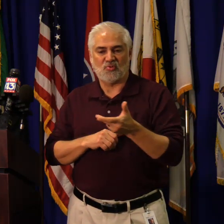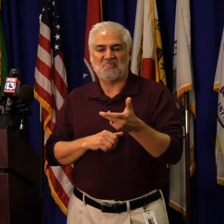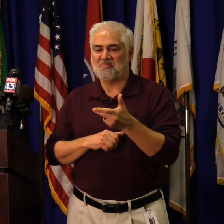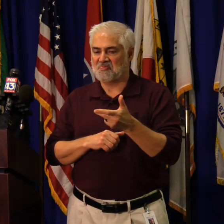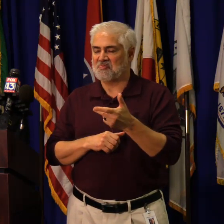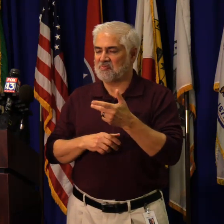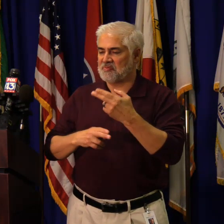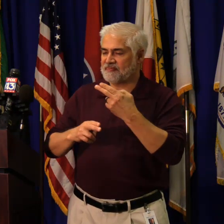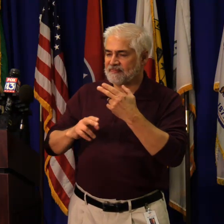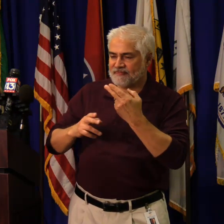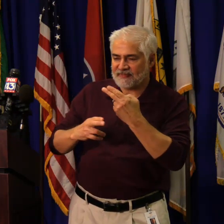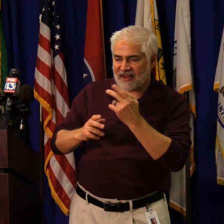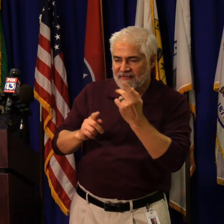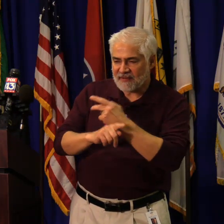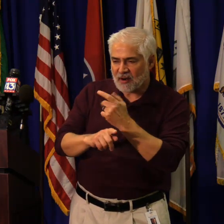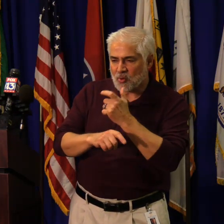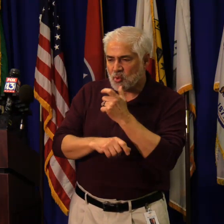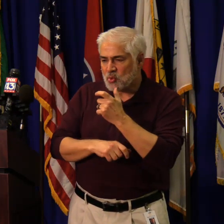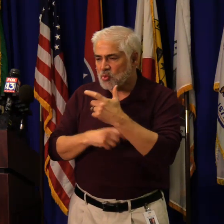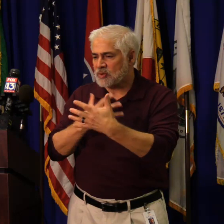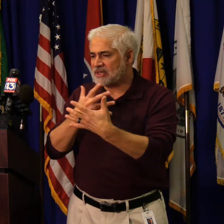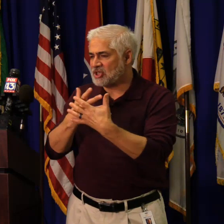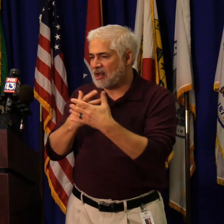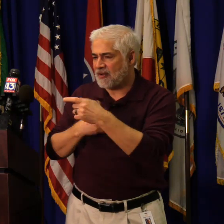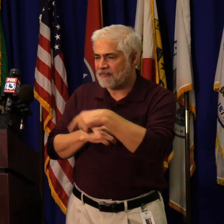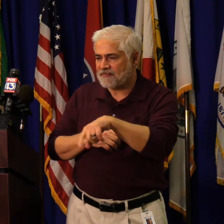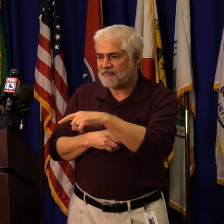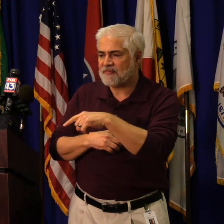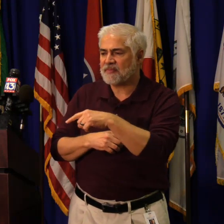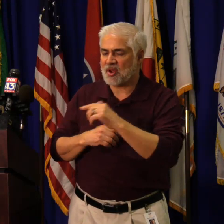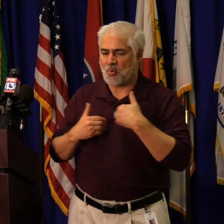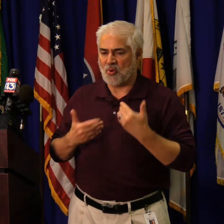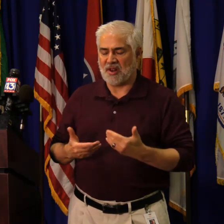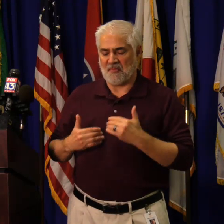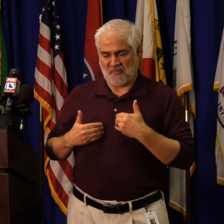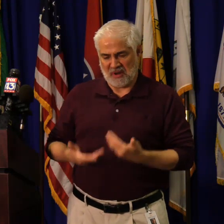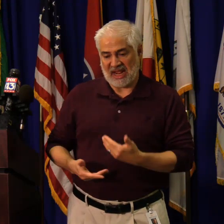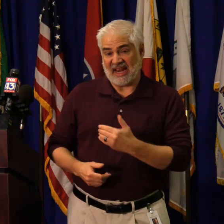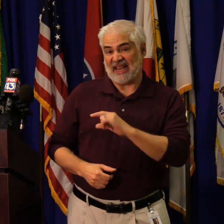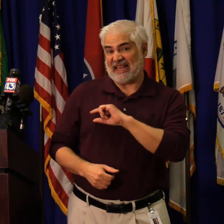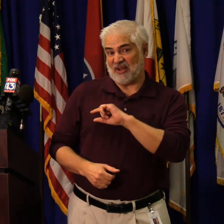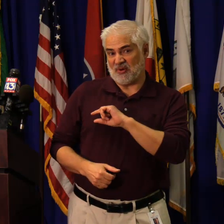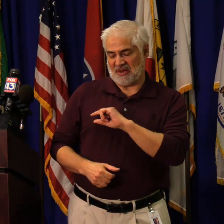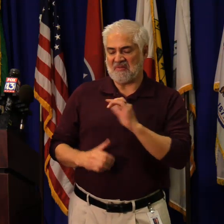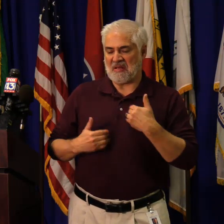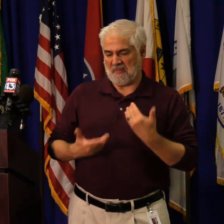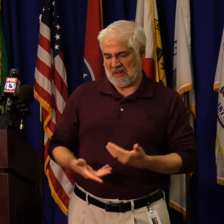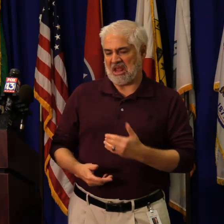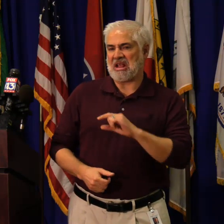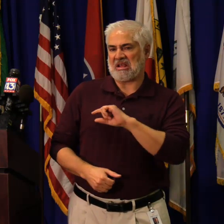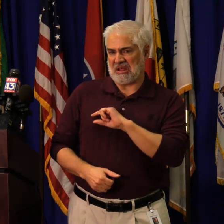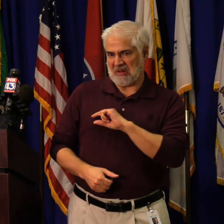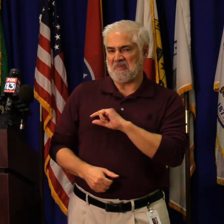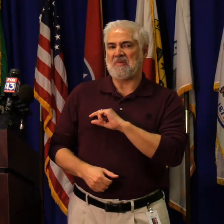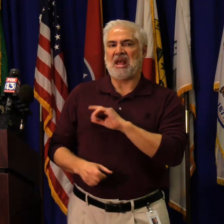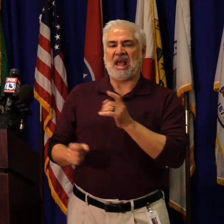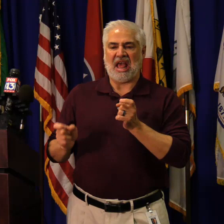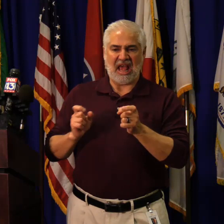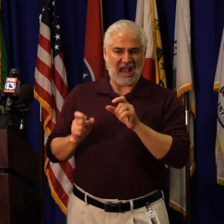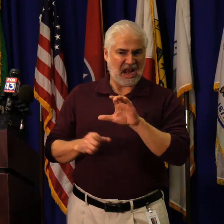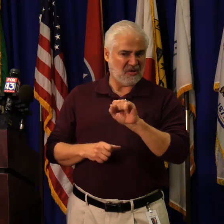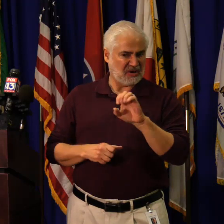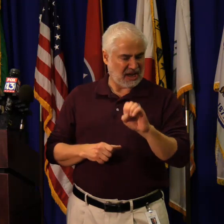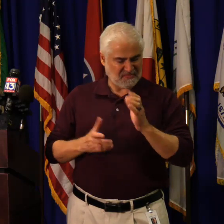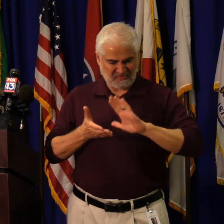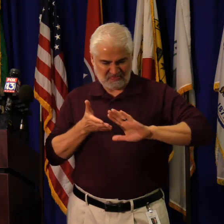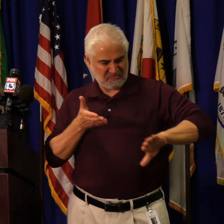all inmates who are in custody who have already indicated a willingness to plead guilty, right? They've admitted their guilt, they want to handle their case and be done